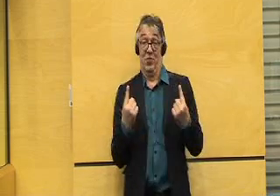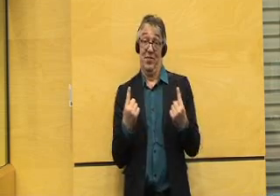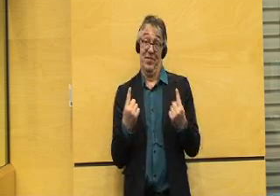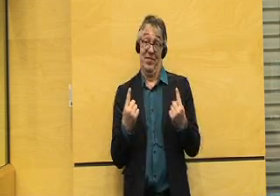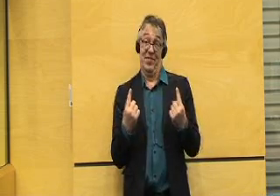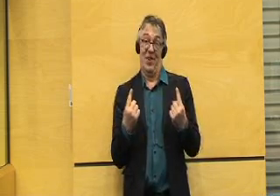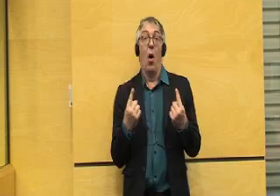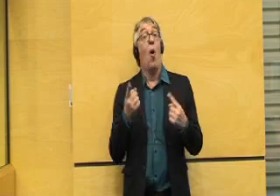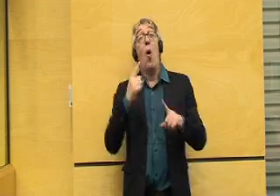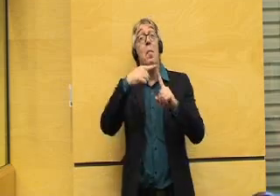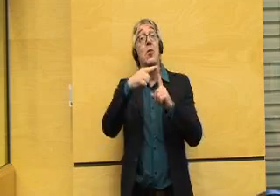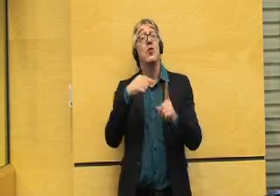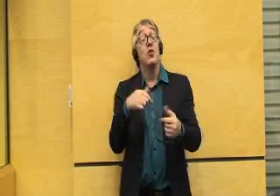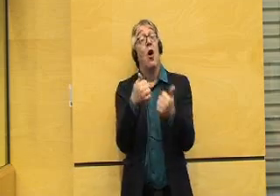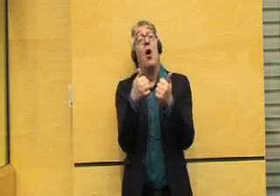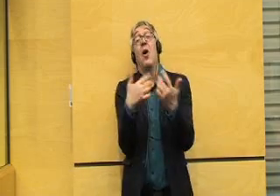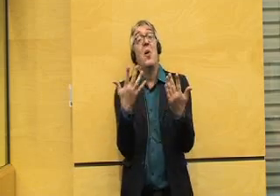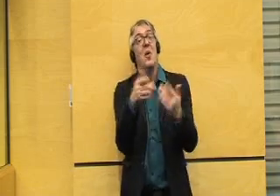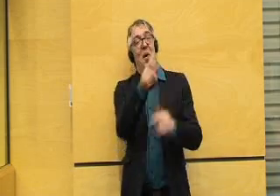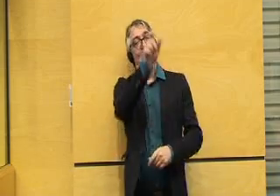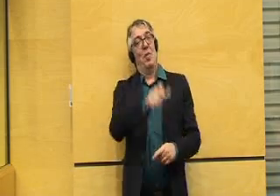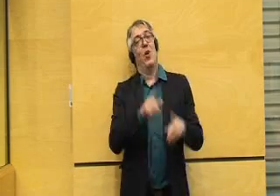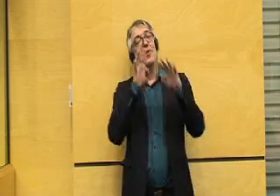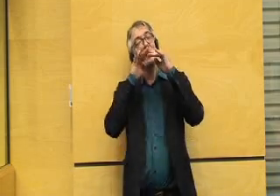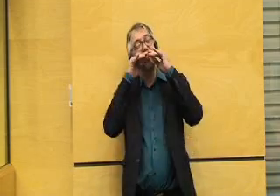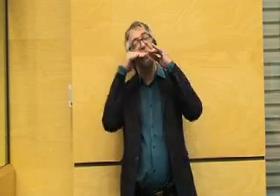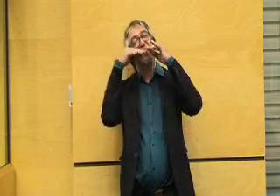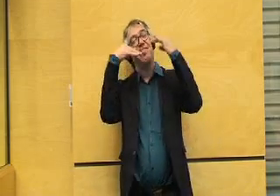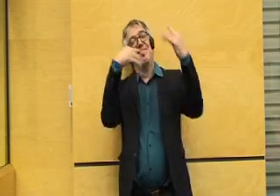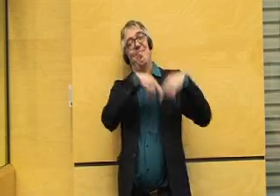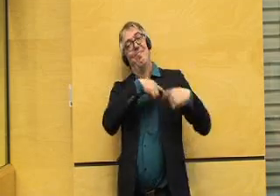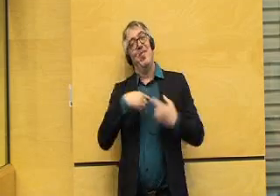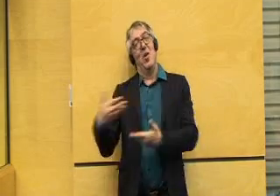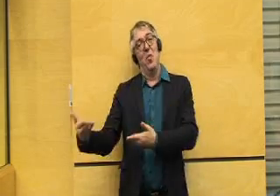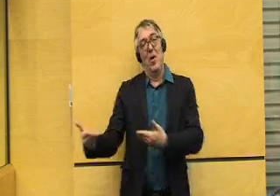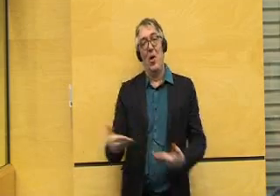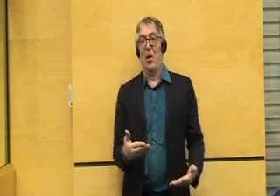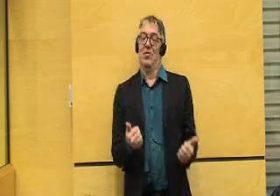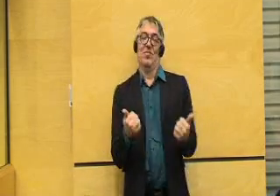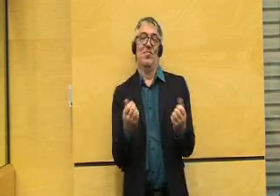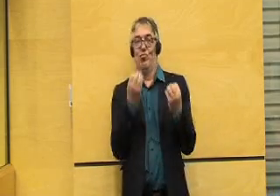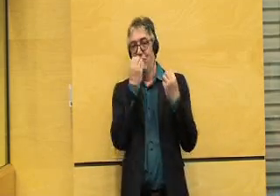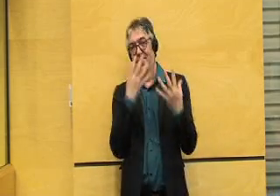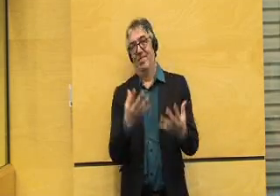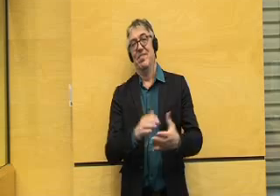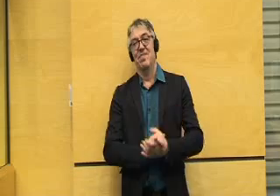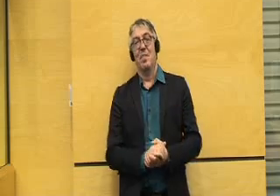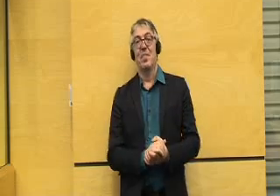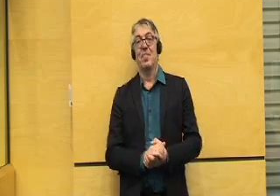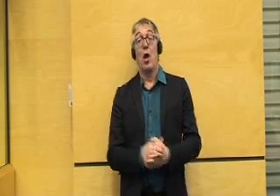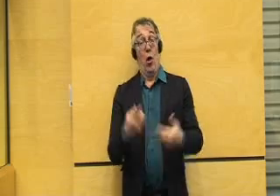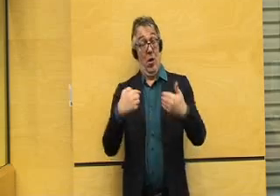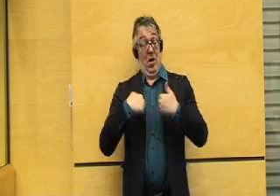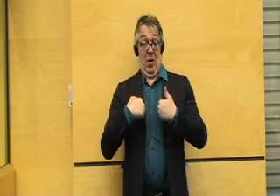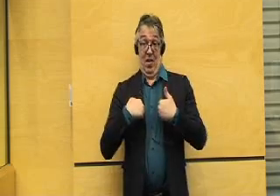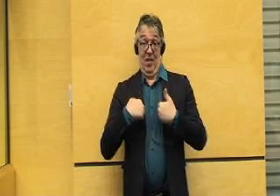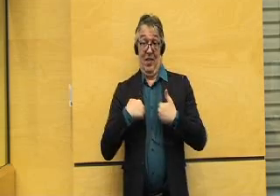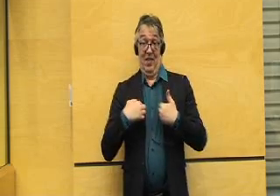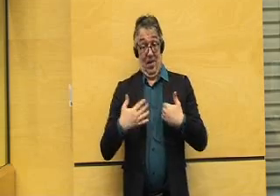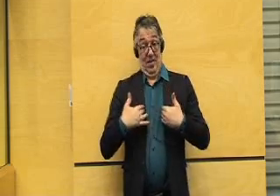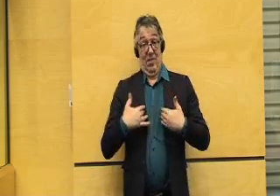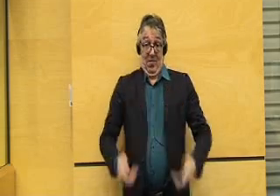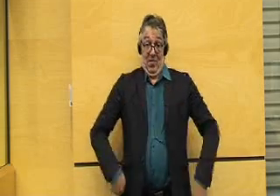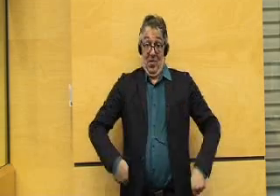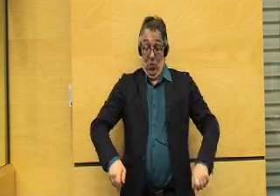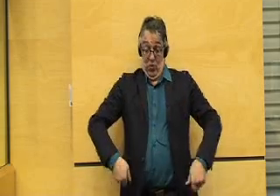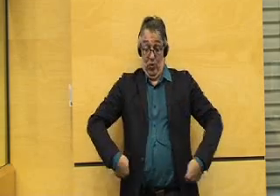the hospitality also there was super. As a person with physical disabilities, using a